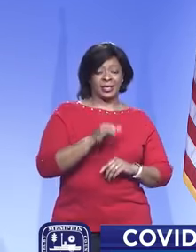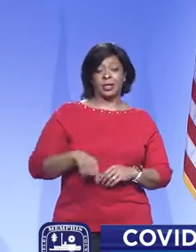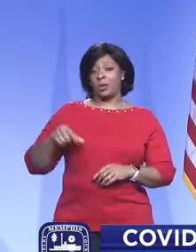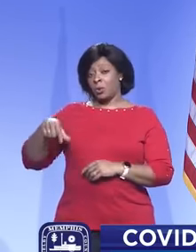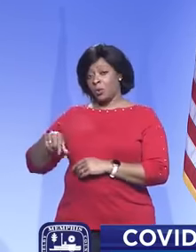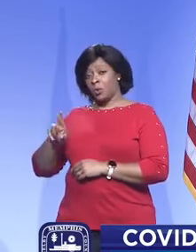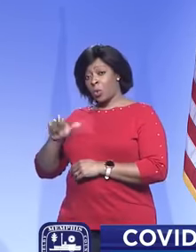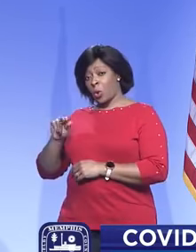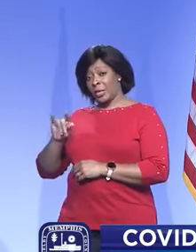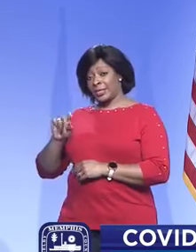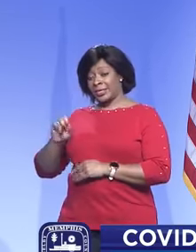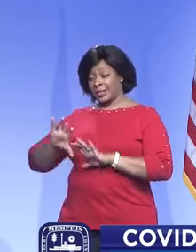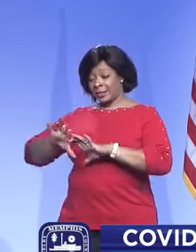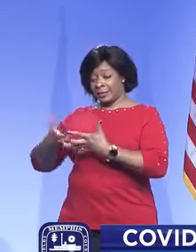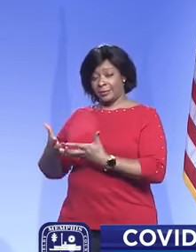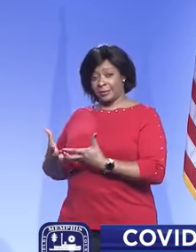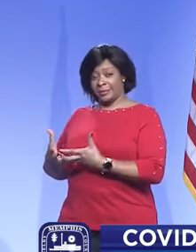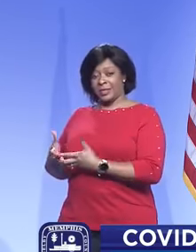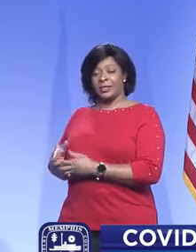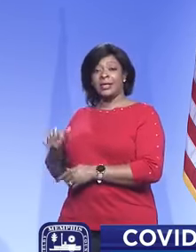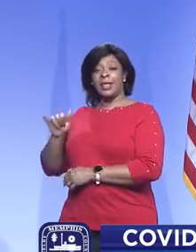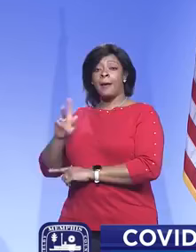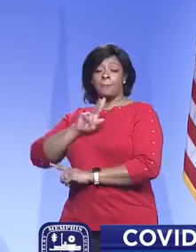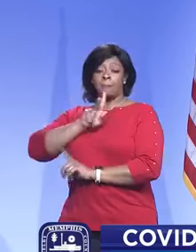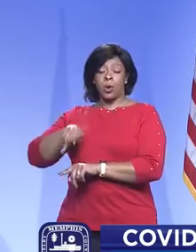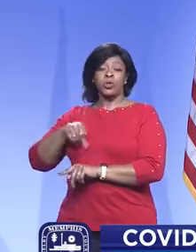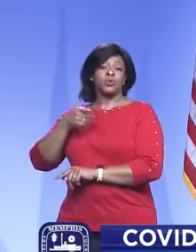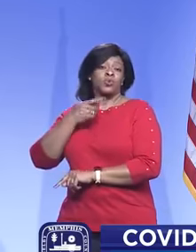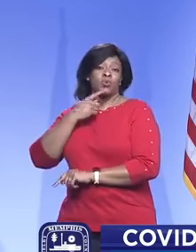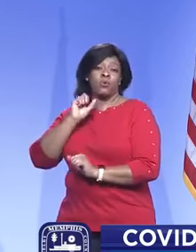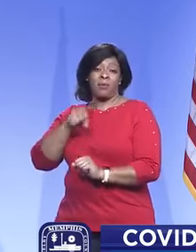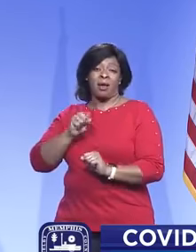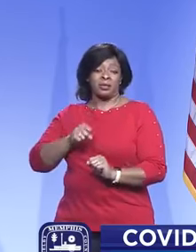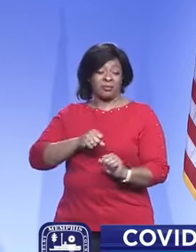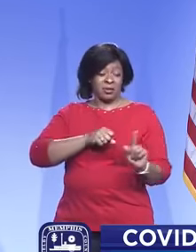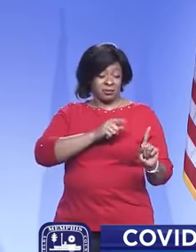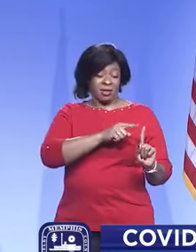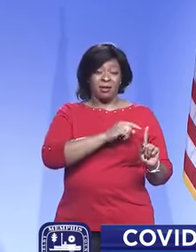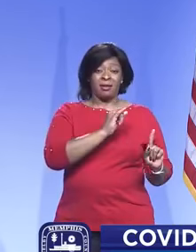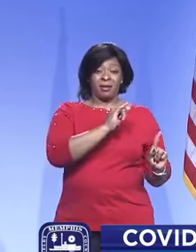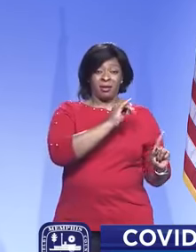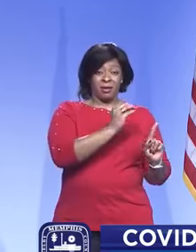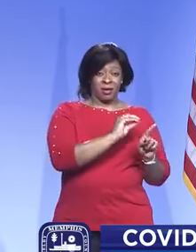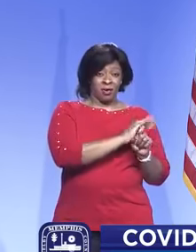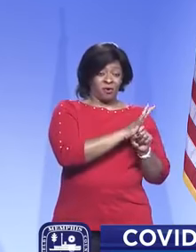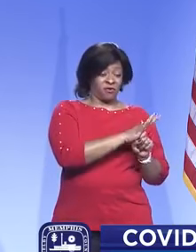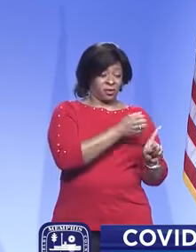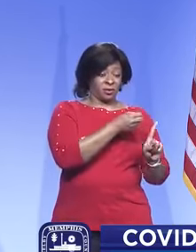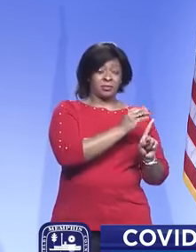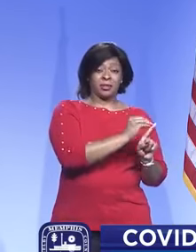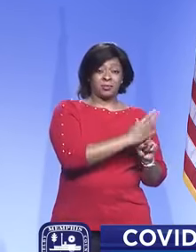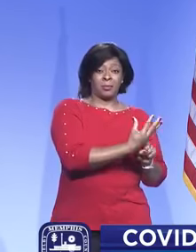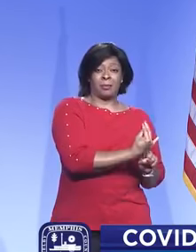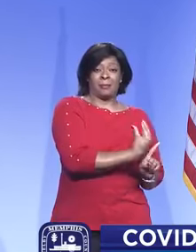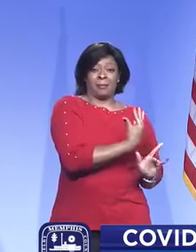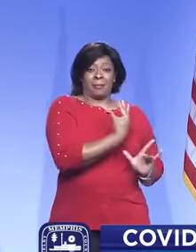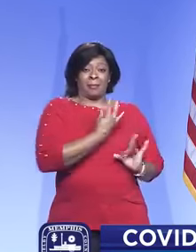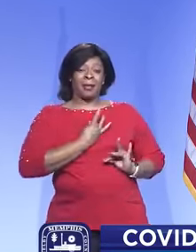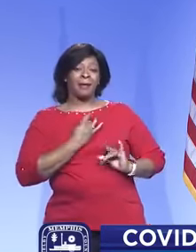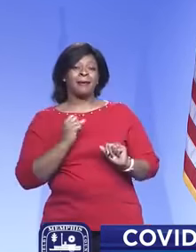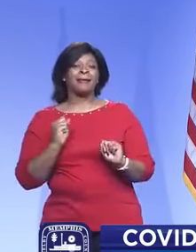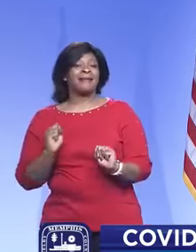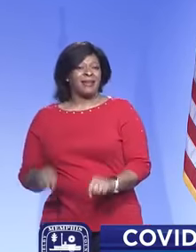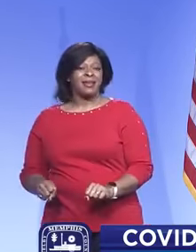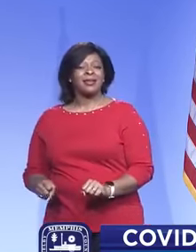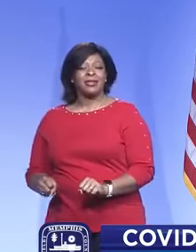Quarantine applies to someone who may be infected because they've been exposed to someone